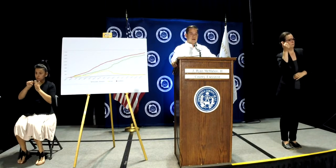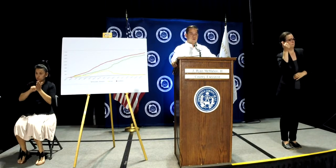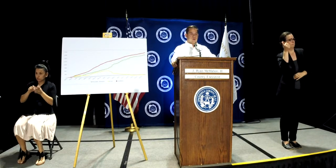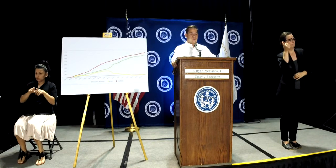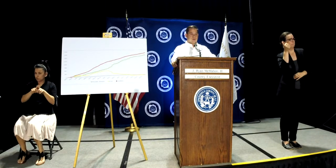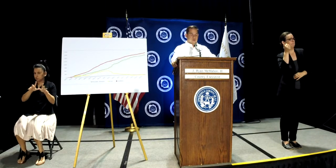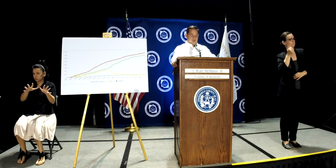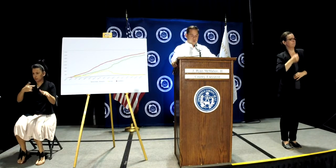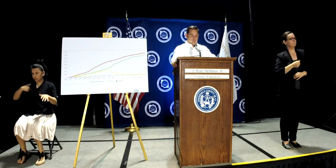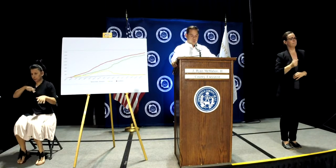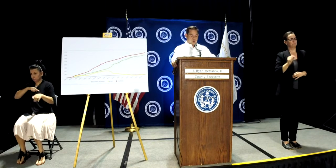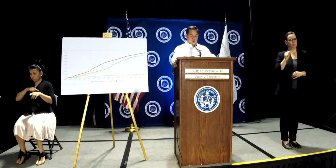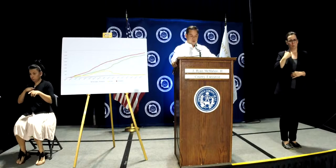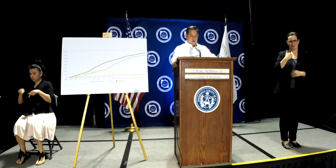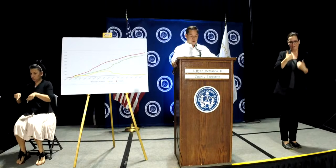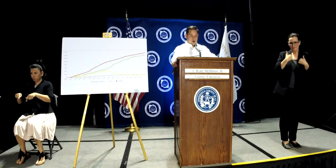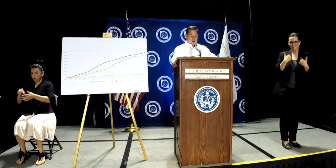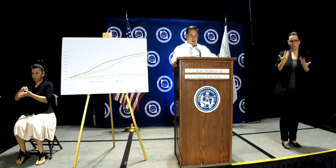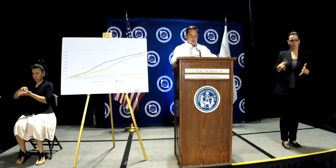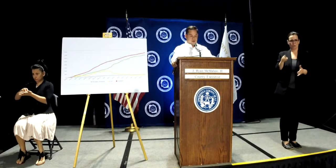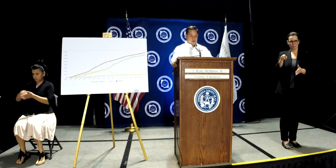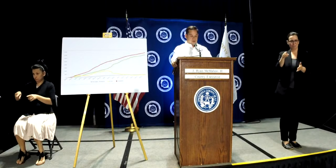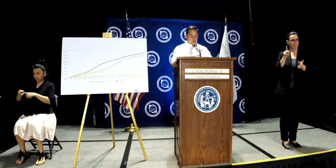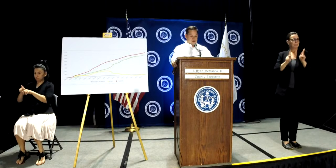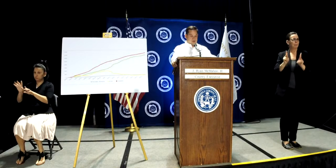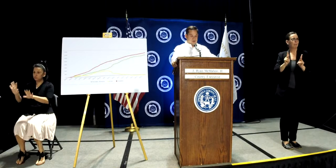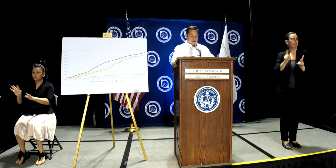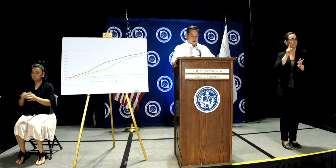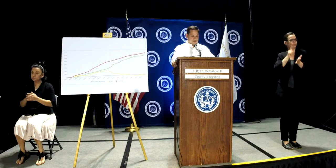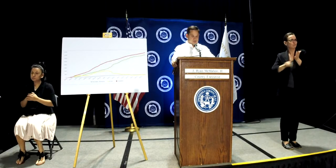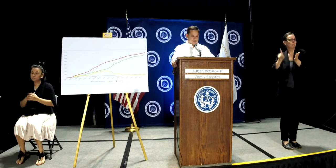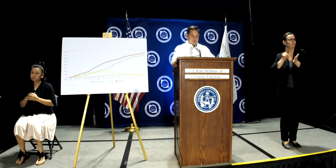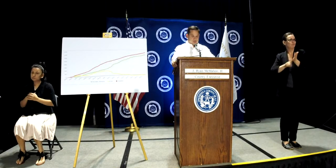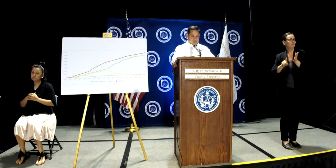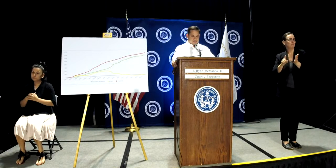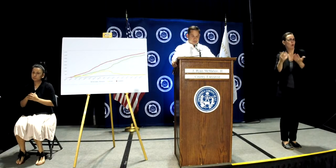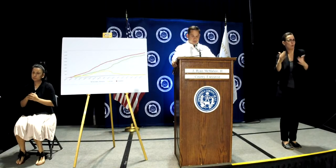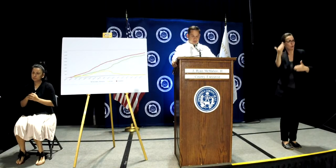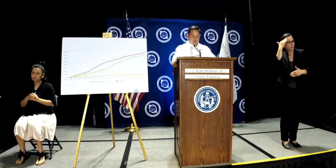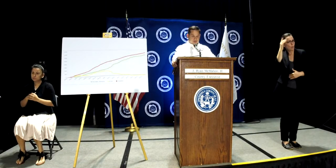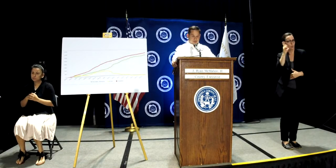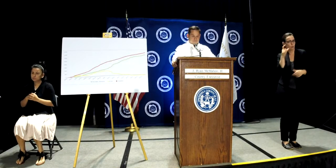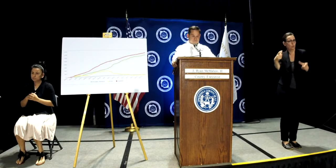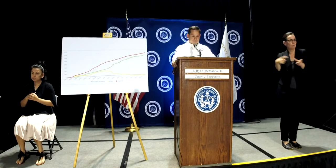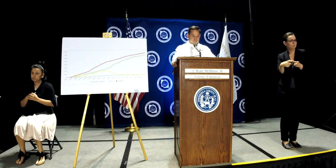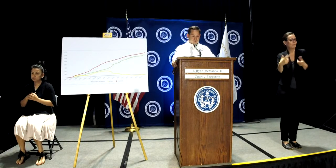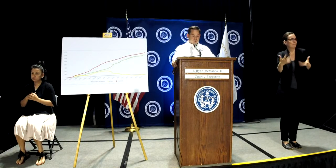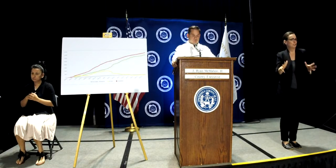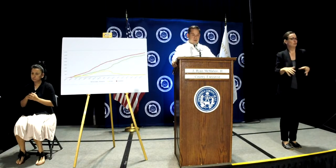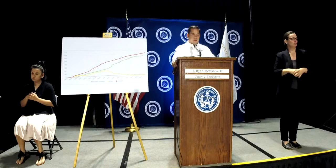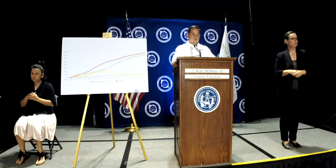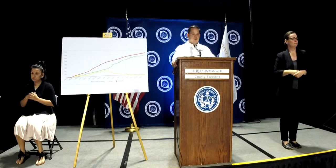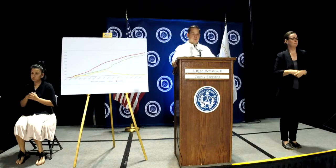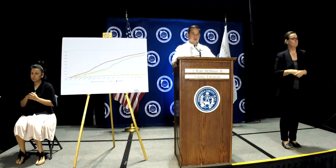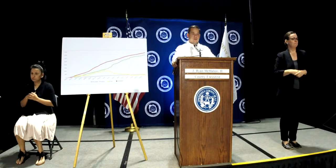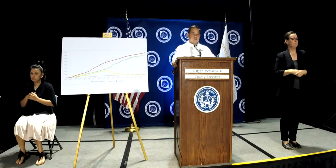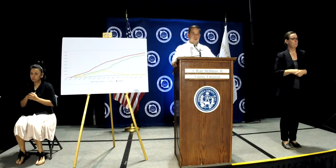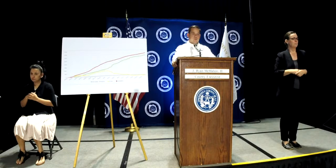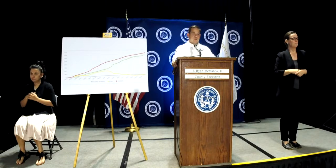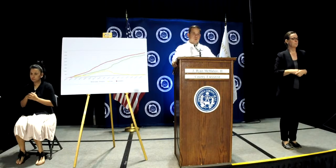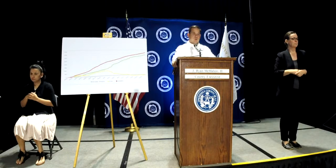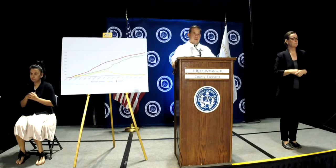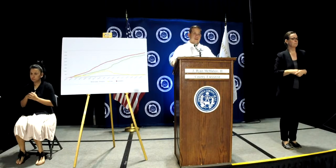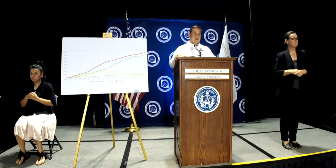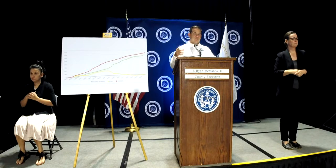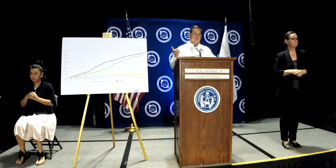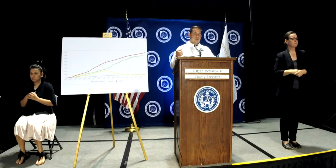in other counties get reported under our data, and other days you may have duplicates of